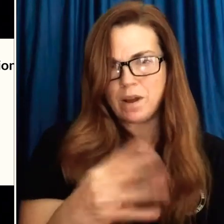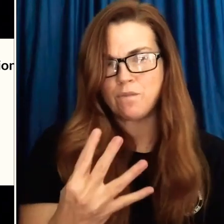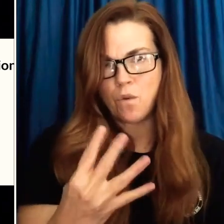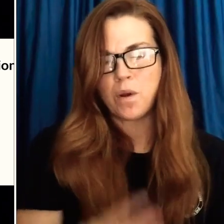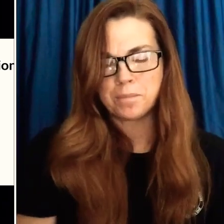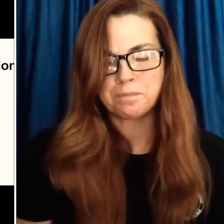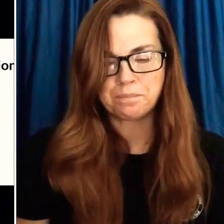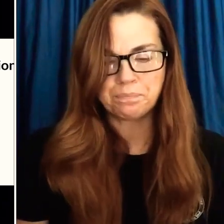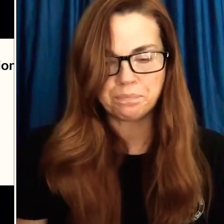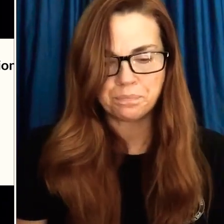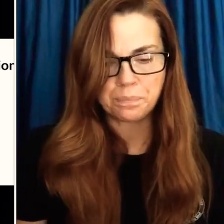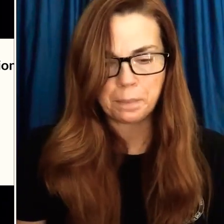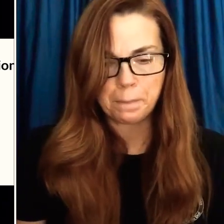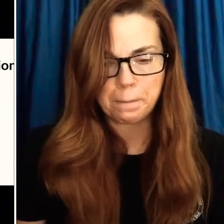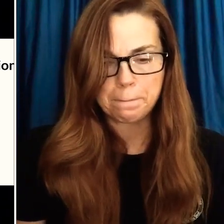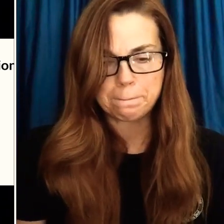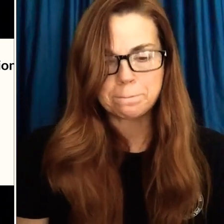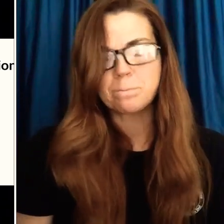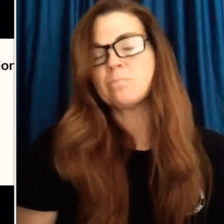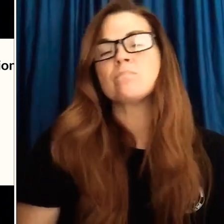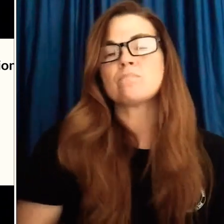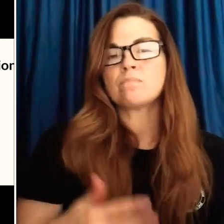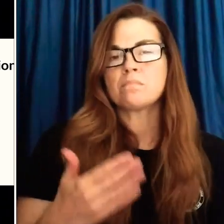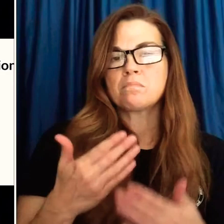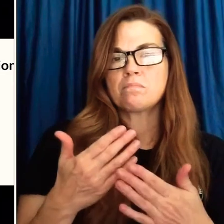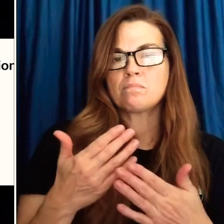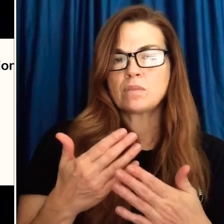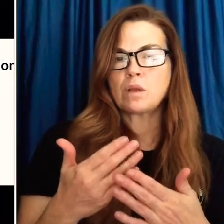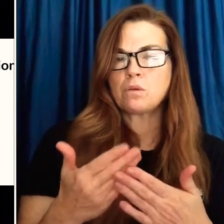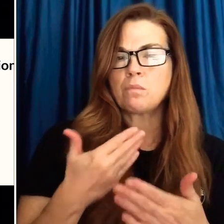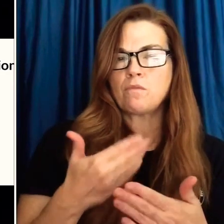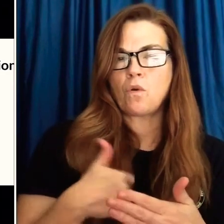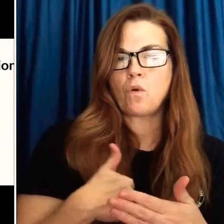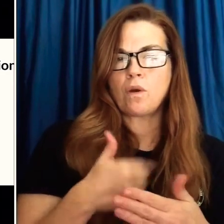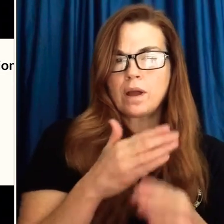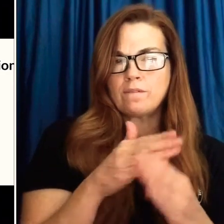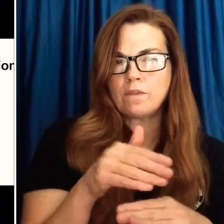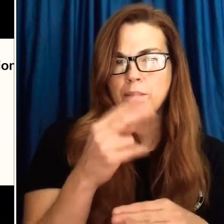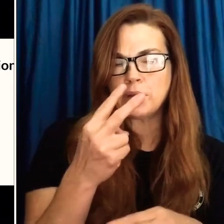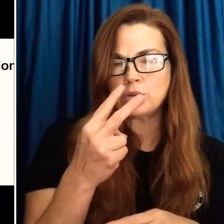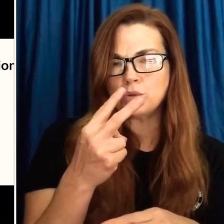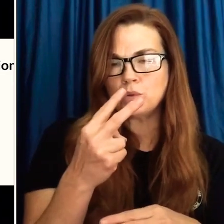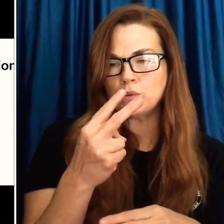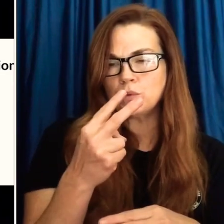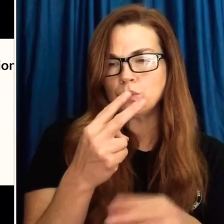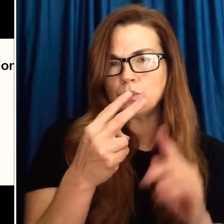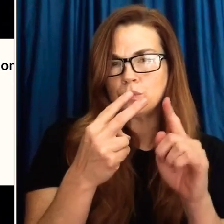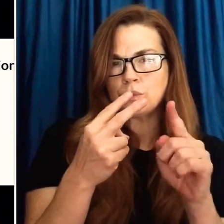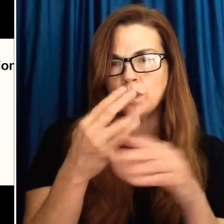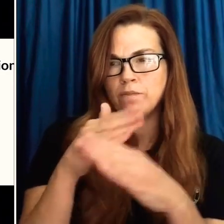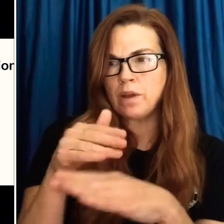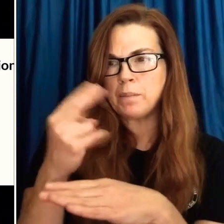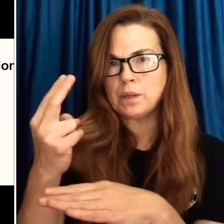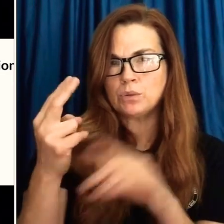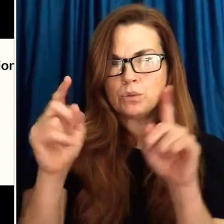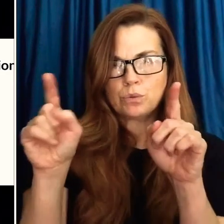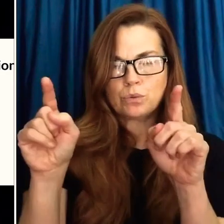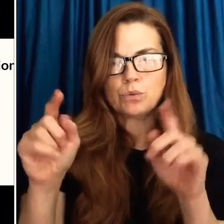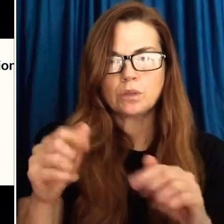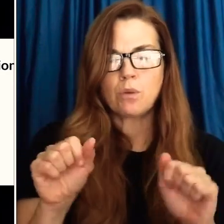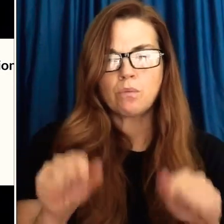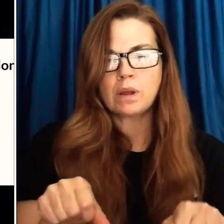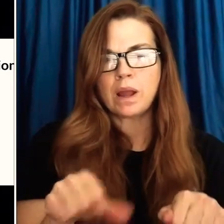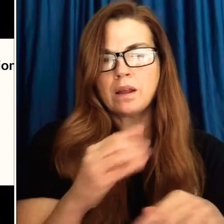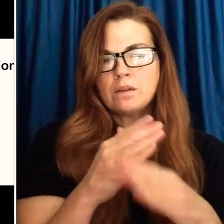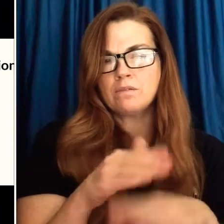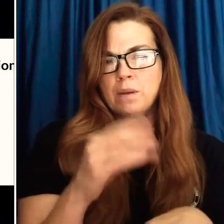Since I divided by 2 here and 2 here, 2 times 2 is 4. So I could do 8 divided by 4, which would give